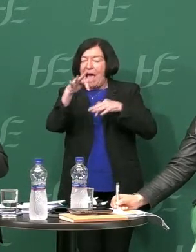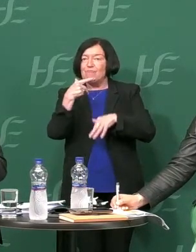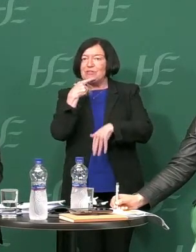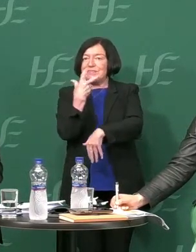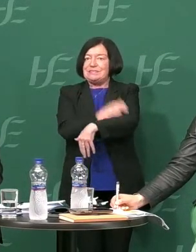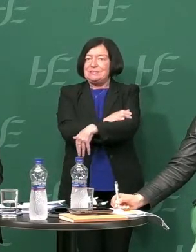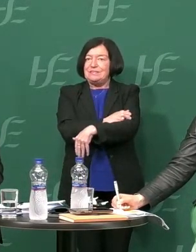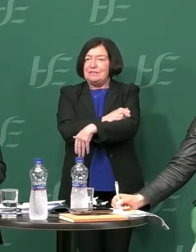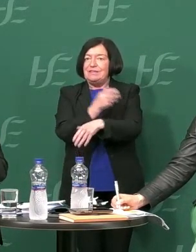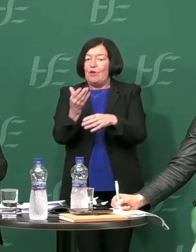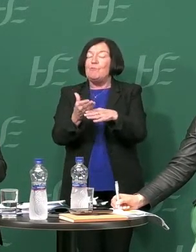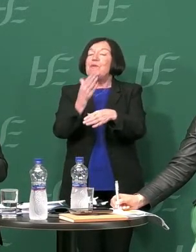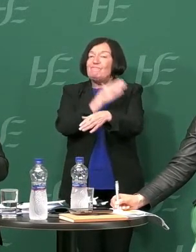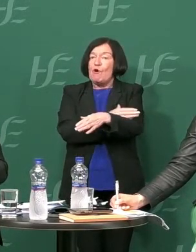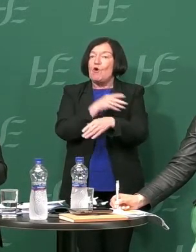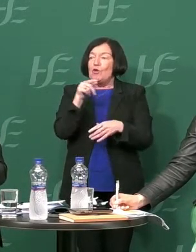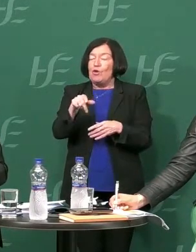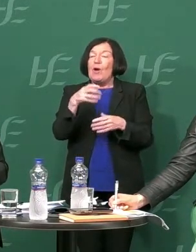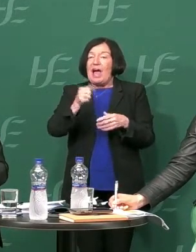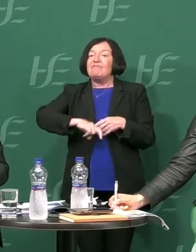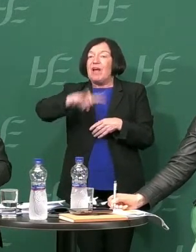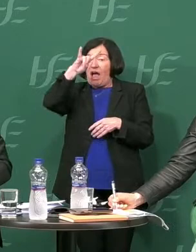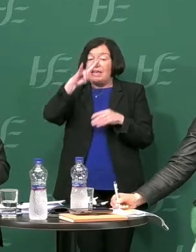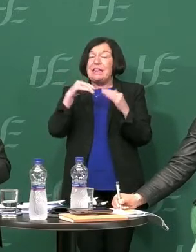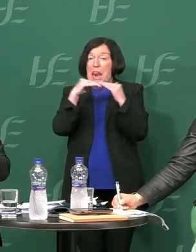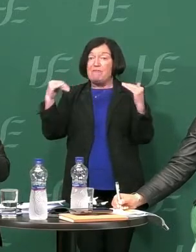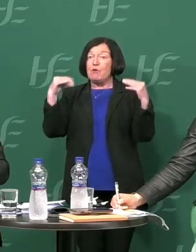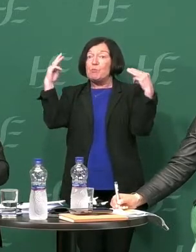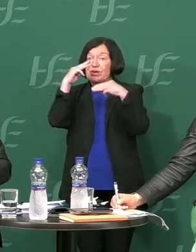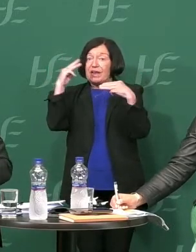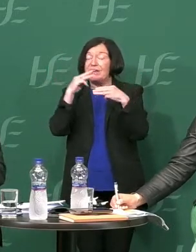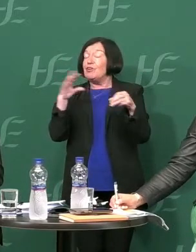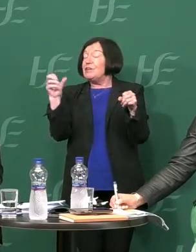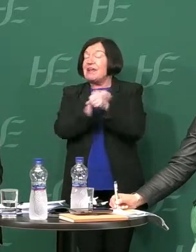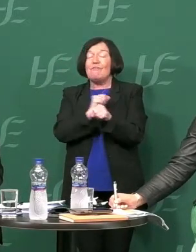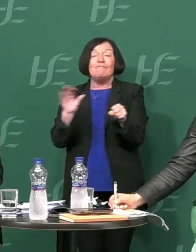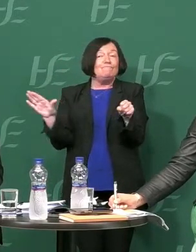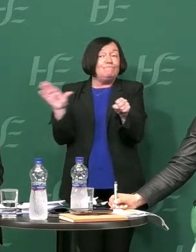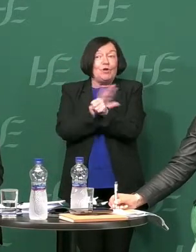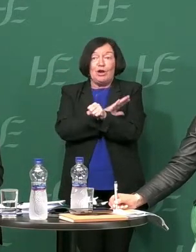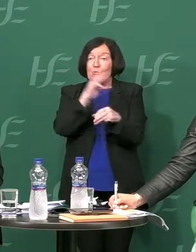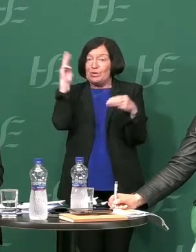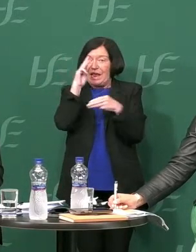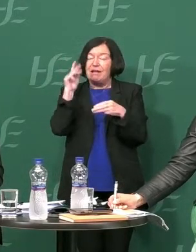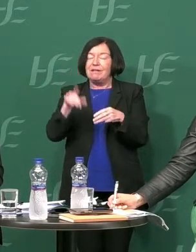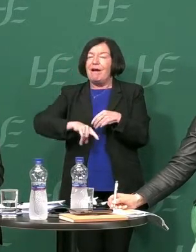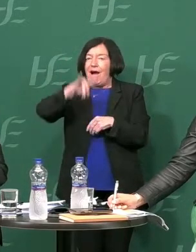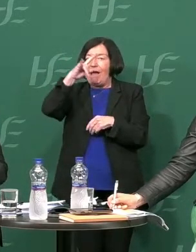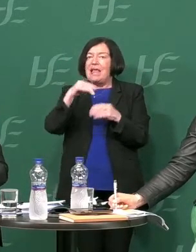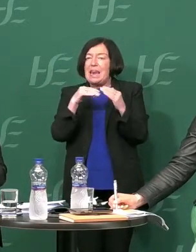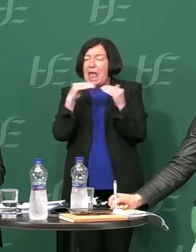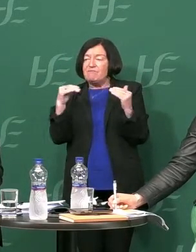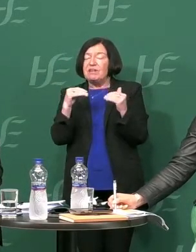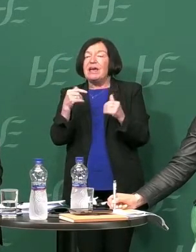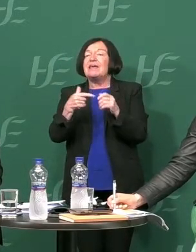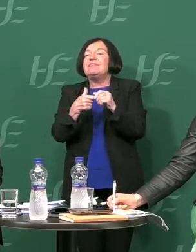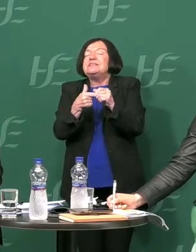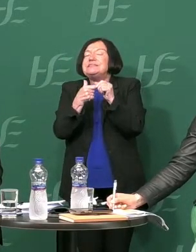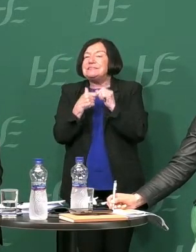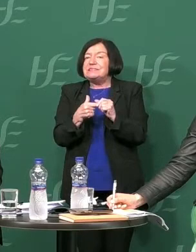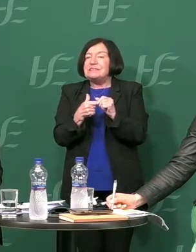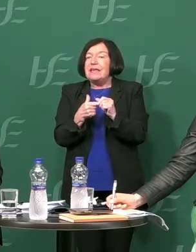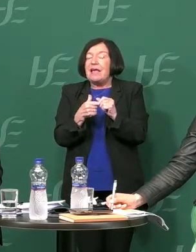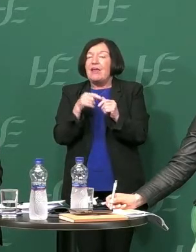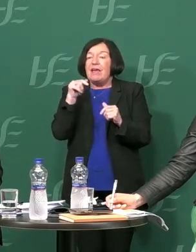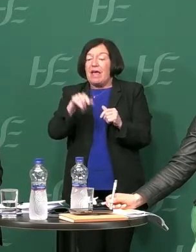afterwards before you get the highest levels of protection, and you are never fully protected. So there's the highest levels of protection. And the second thing is,